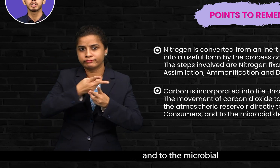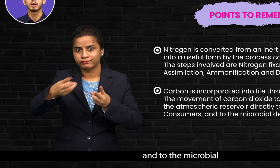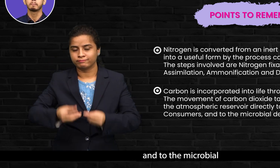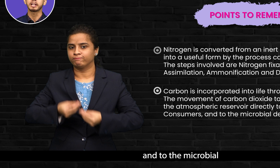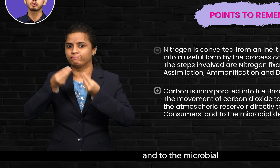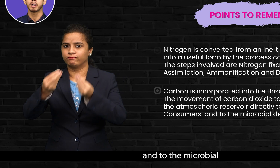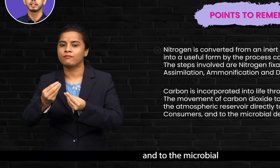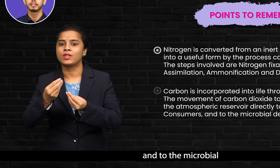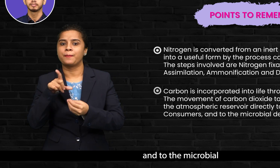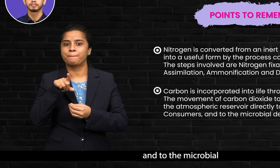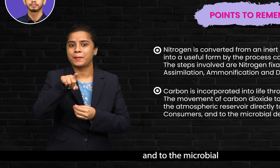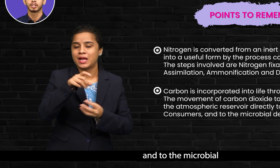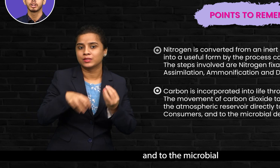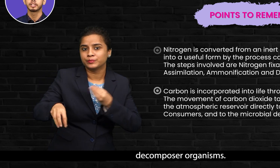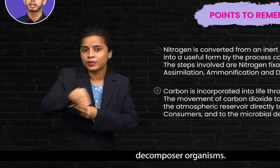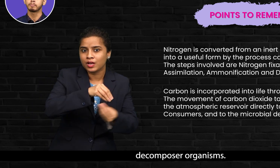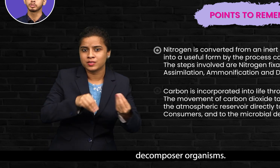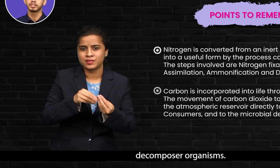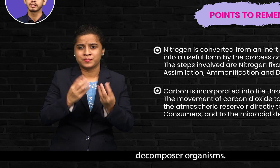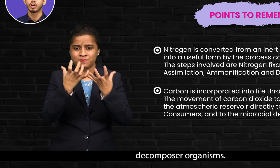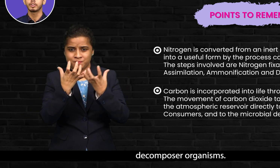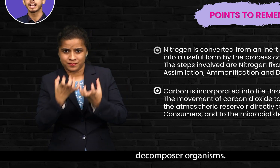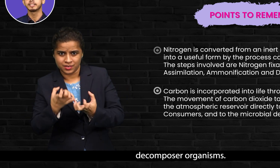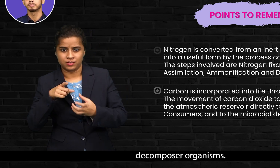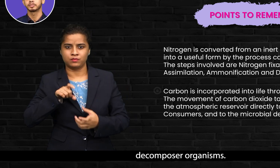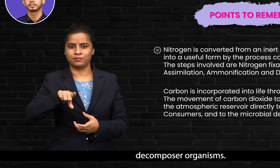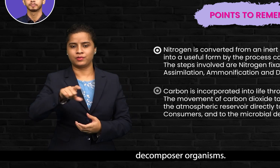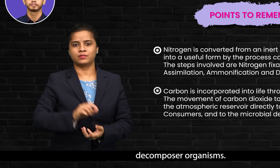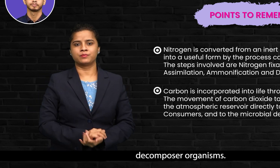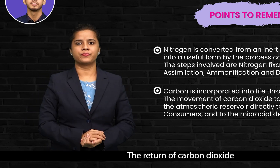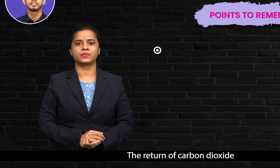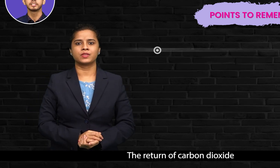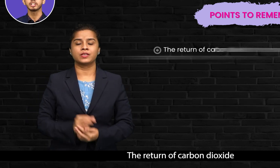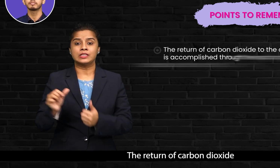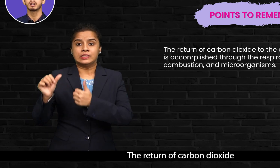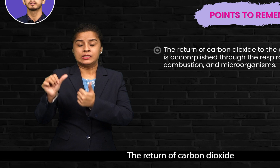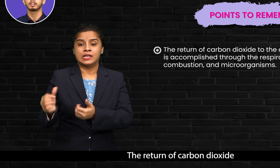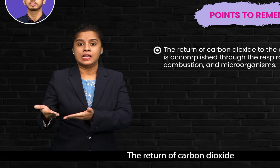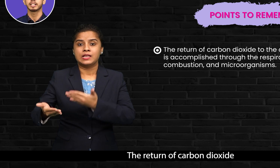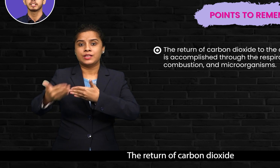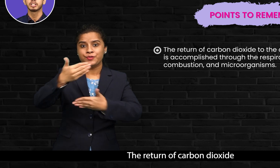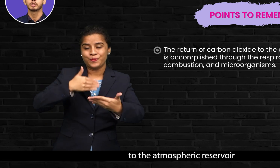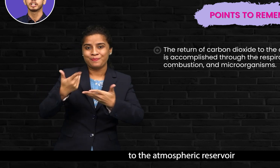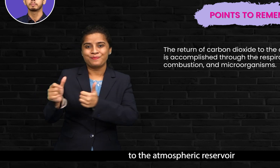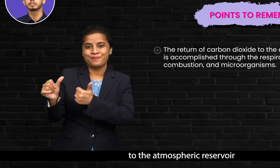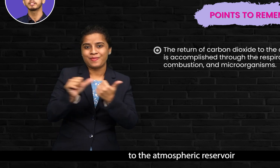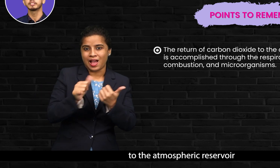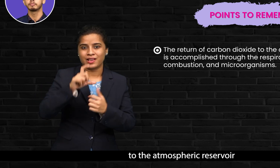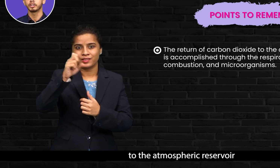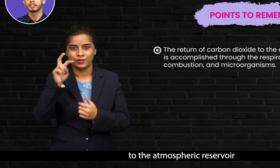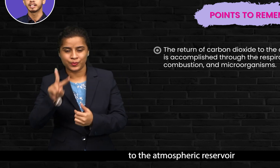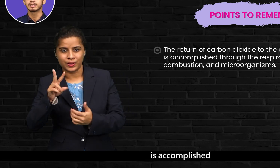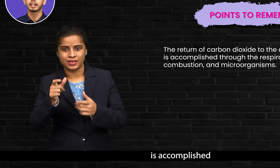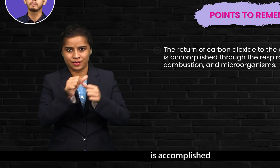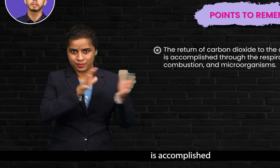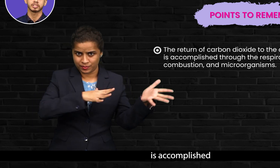and to the microbial decomposer organisms. The return of carbon dioxide to the atmospheric